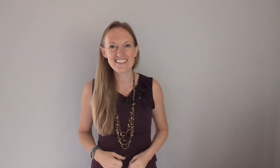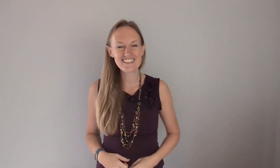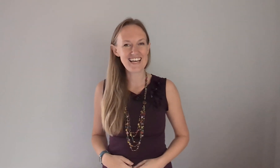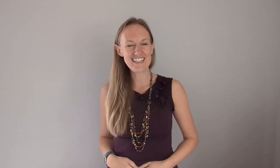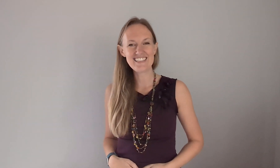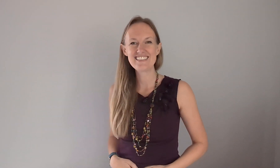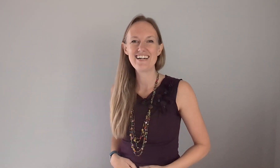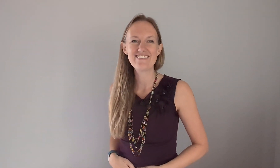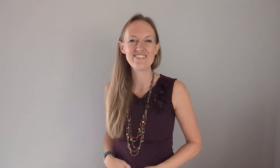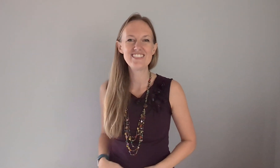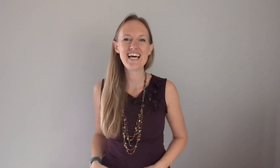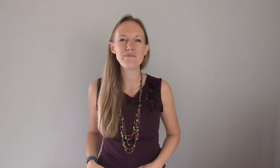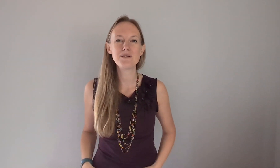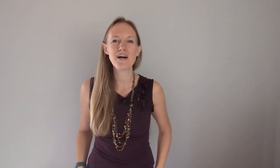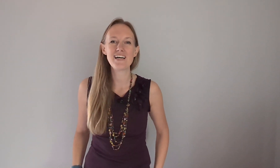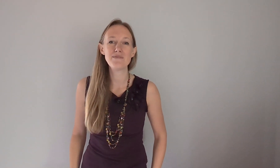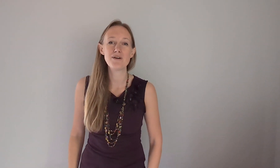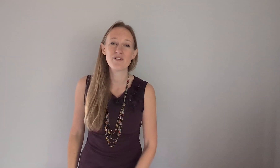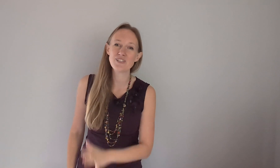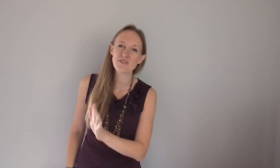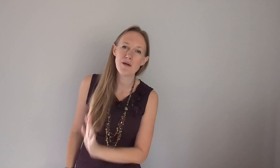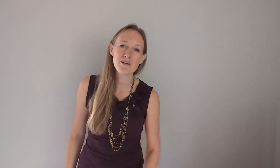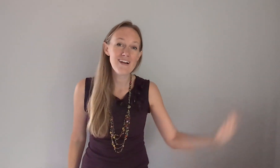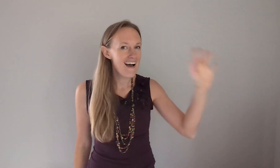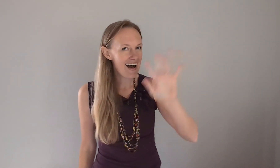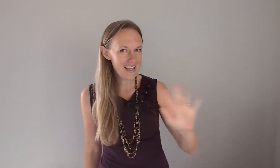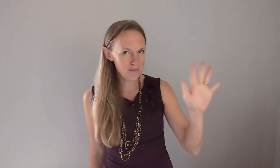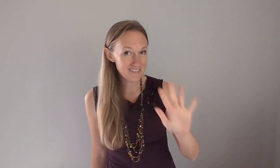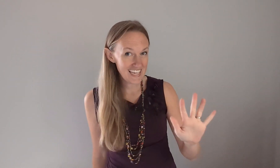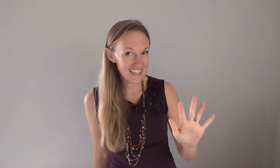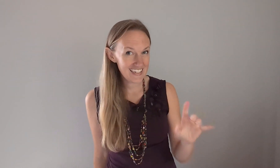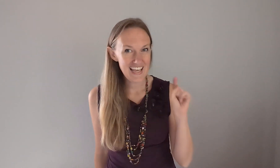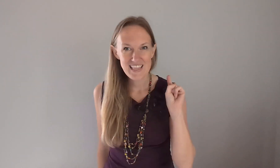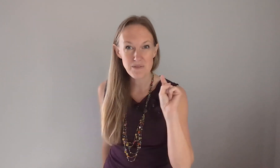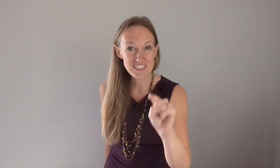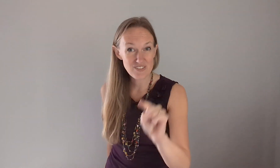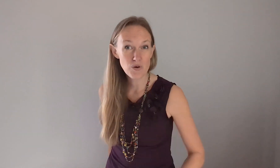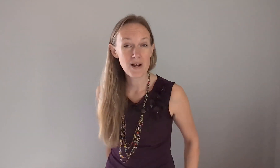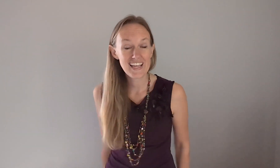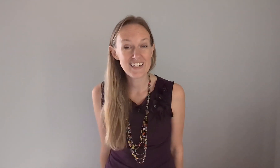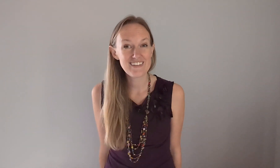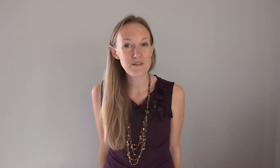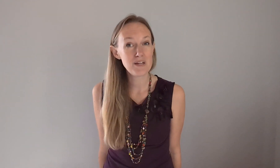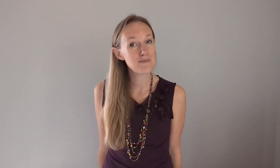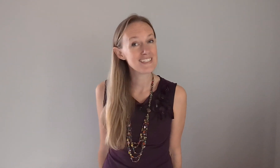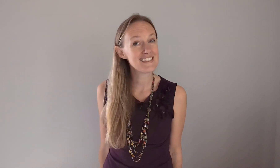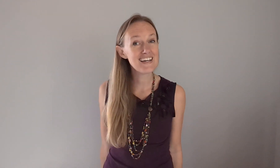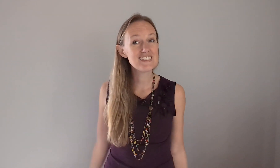Let's sign this song from top to bottom. But of course, remember, I'm left-handed. That means if you are right-handed, you're going to mirror my signs. If you